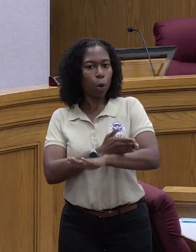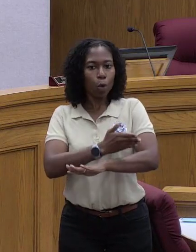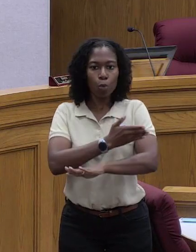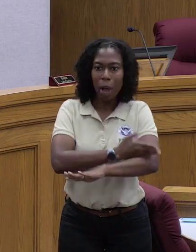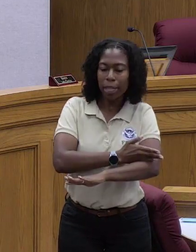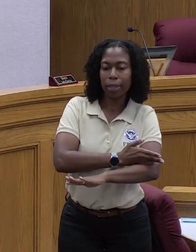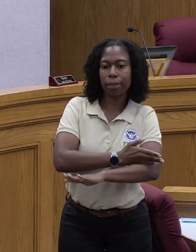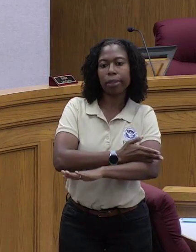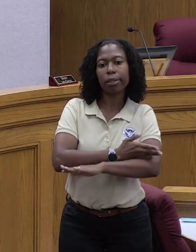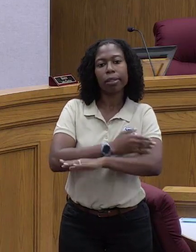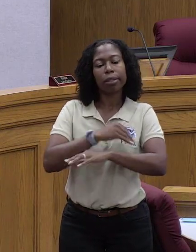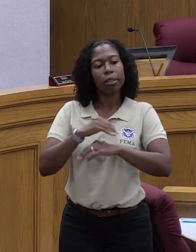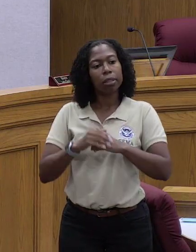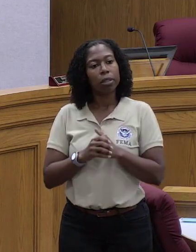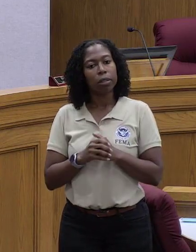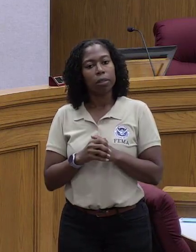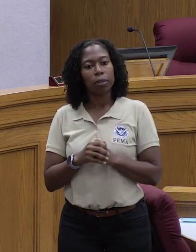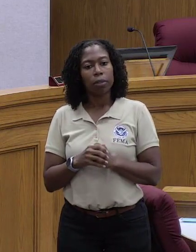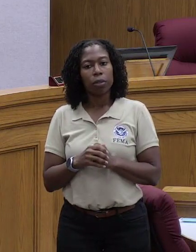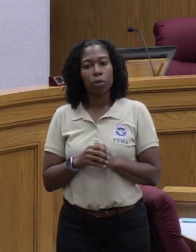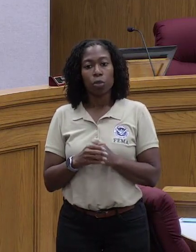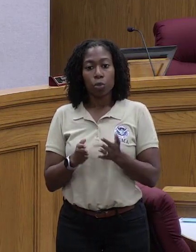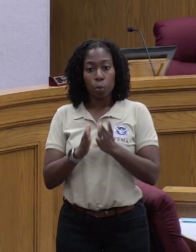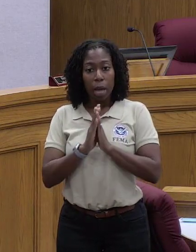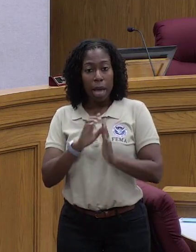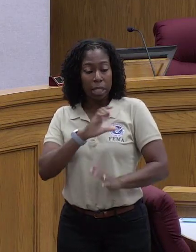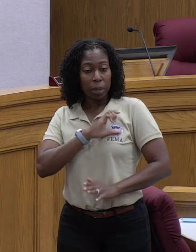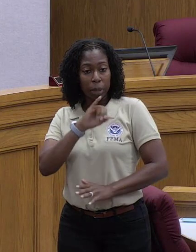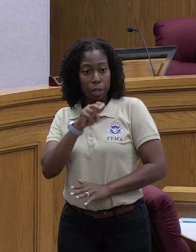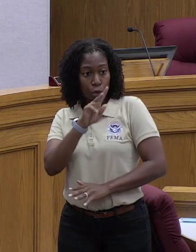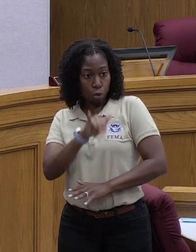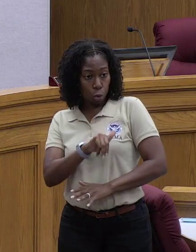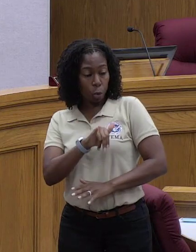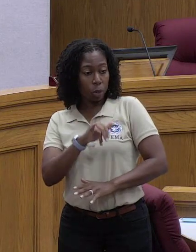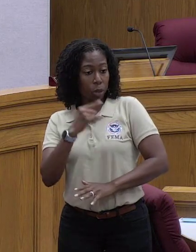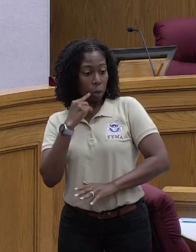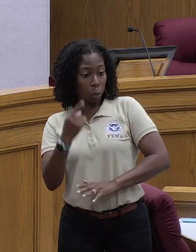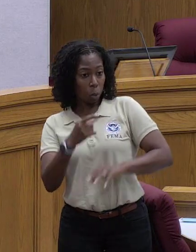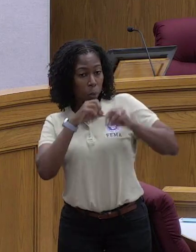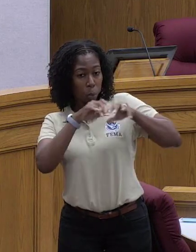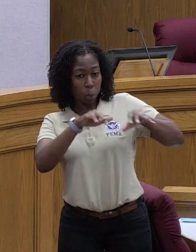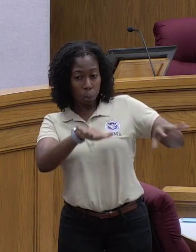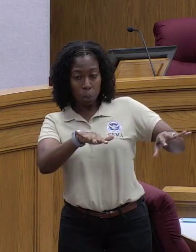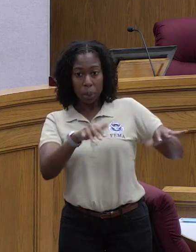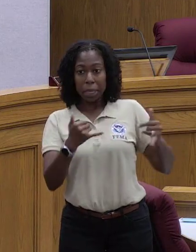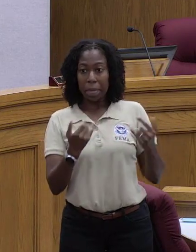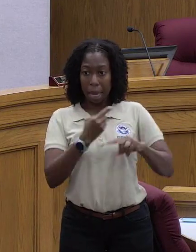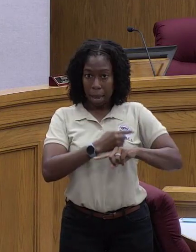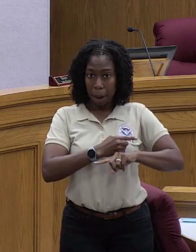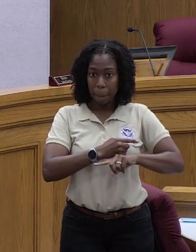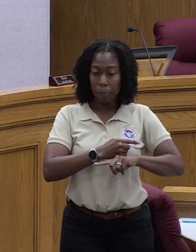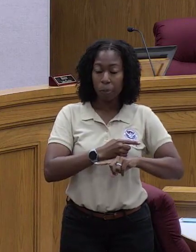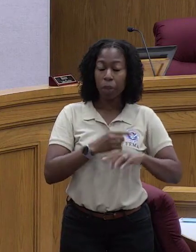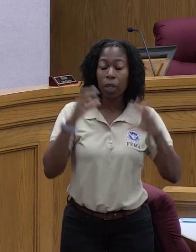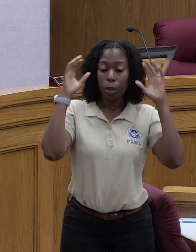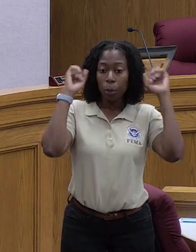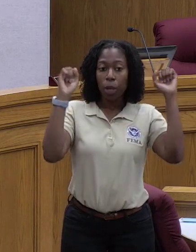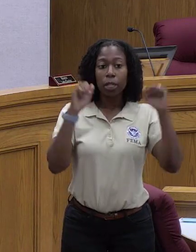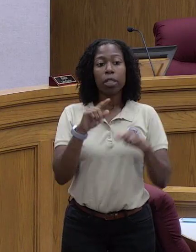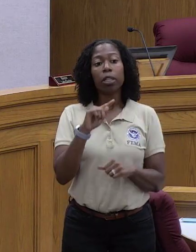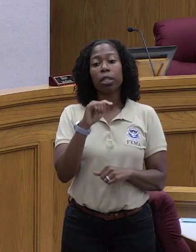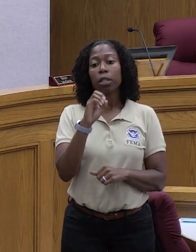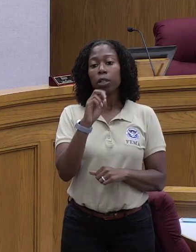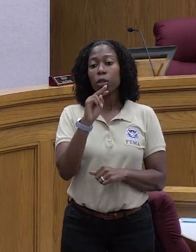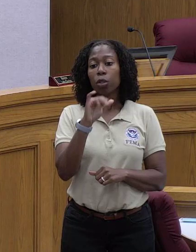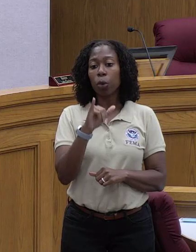put us in a better place. So we asked the police jury to do that today. Tony Gilry, the police jury president, signed that